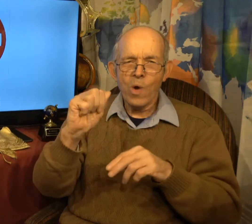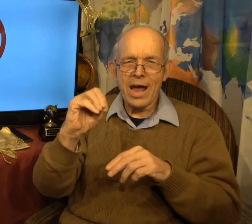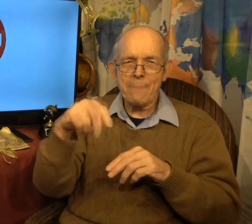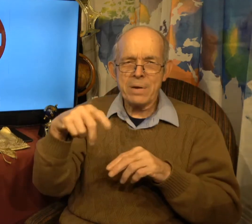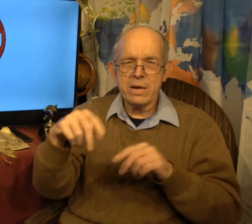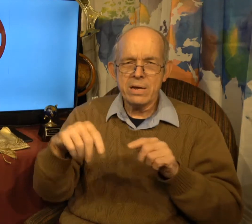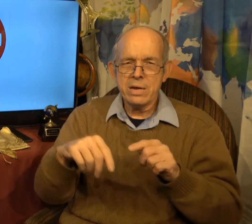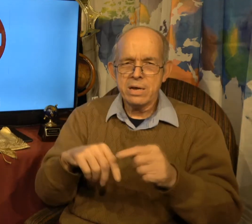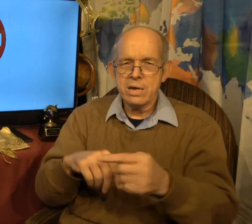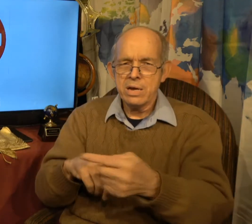Rap.